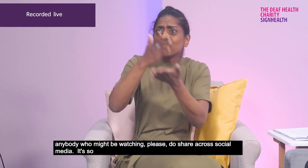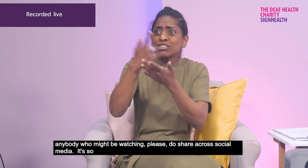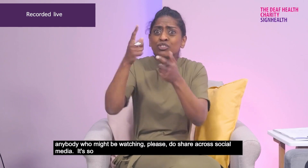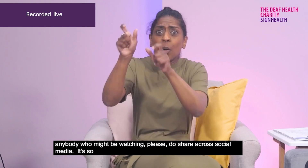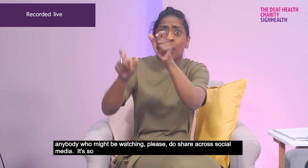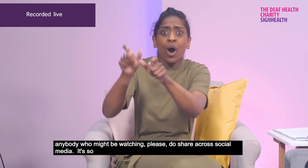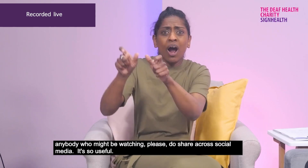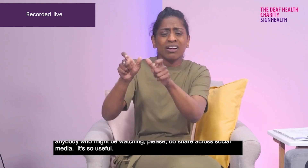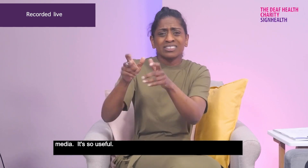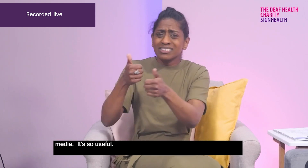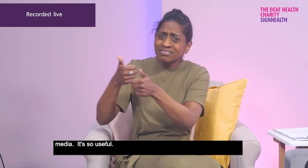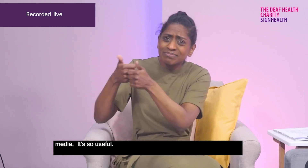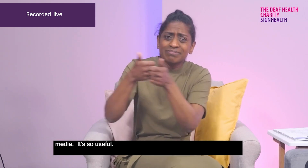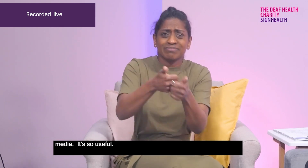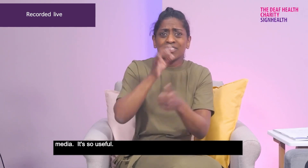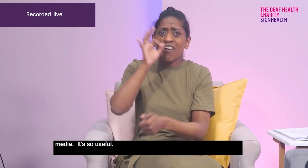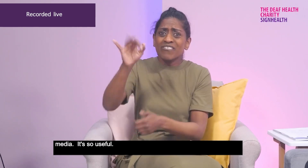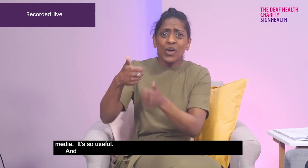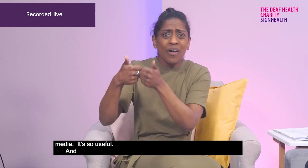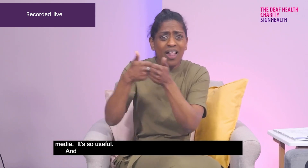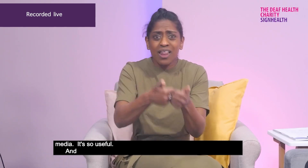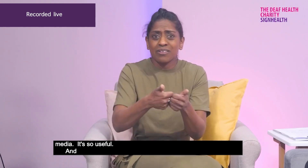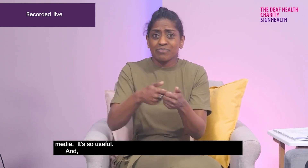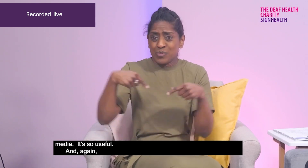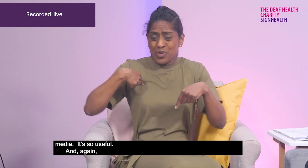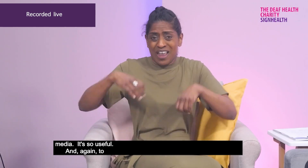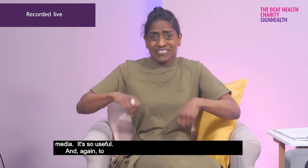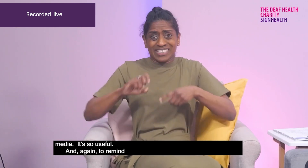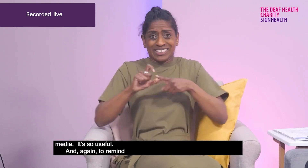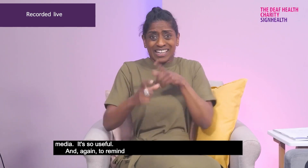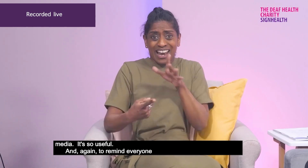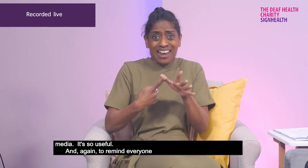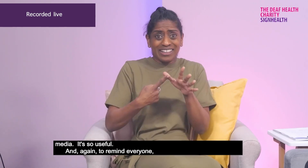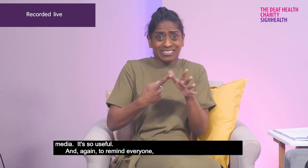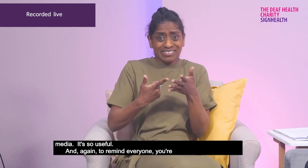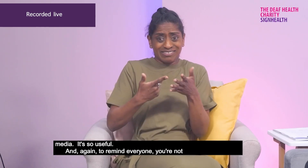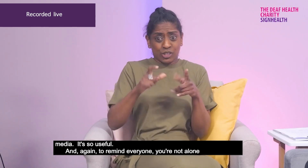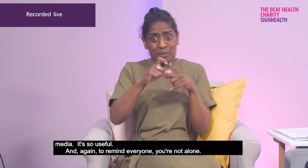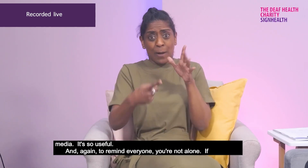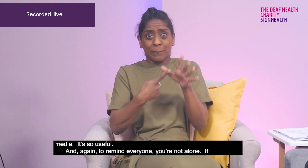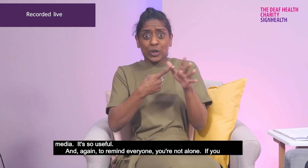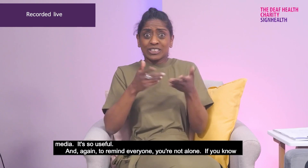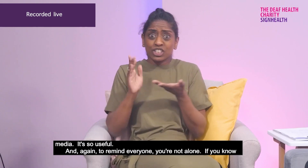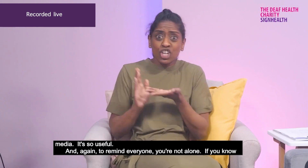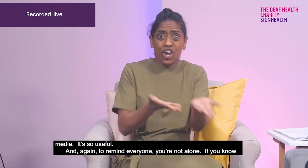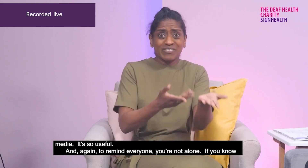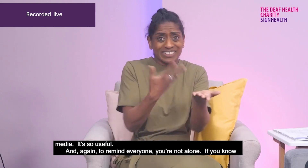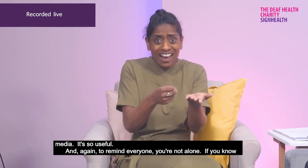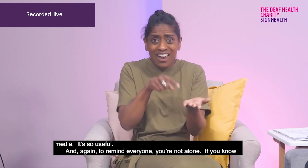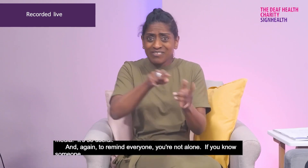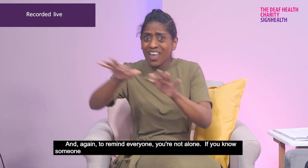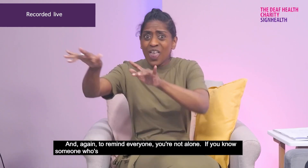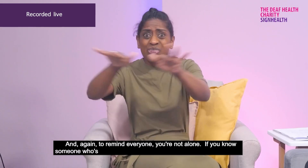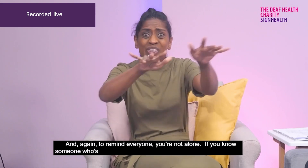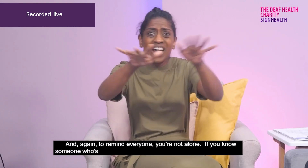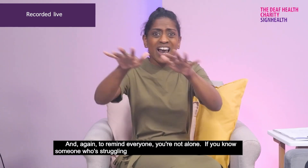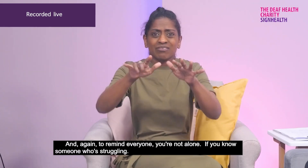useful. And again, just to remind everybody, you are not alone. If you know someone who's